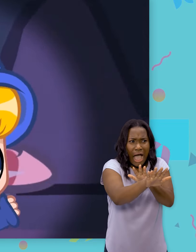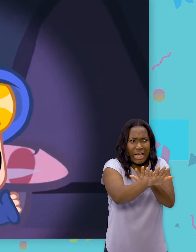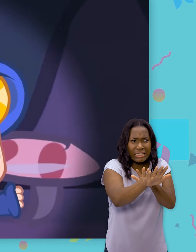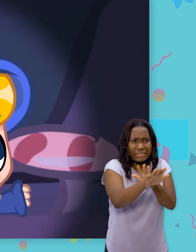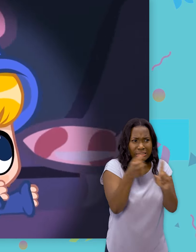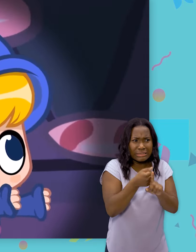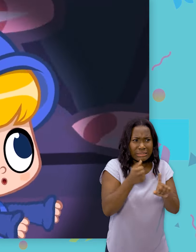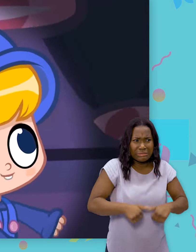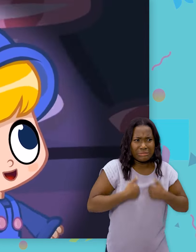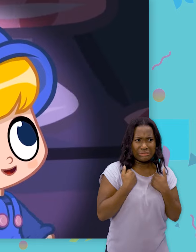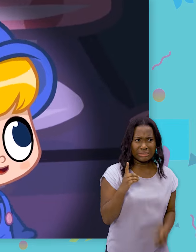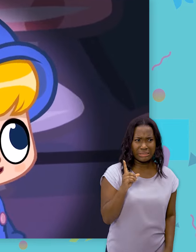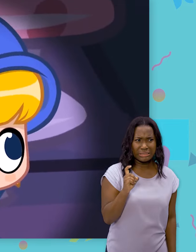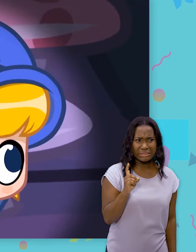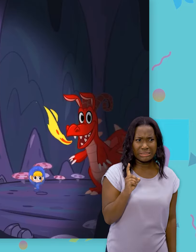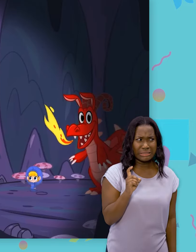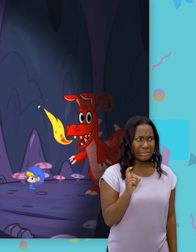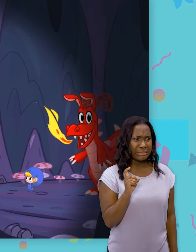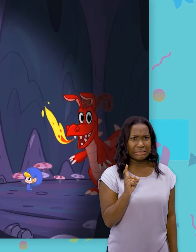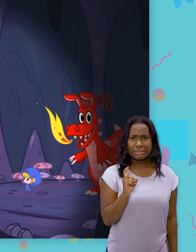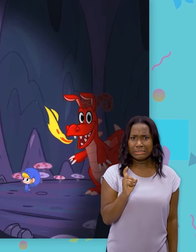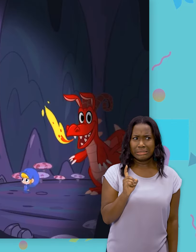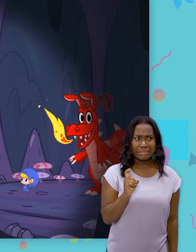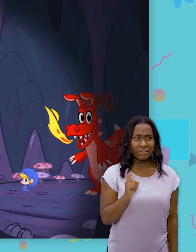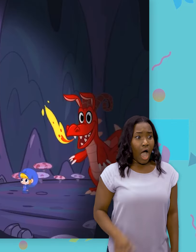Are there any dragons in here?